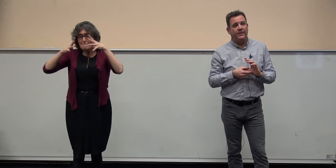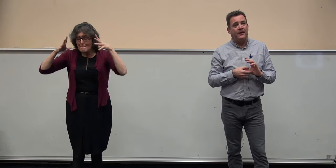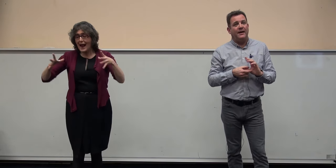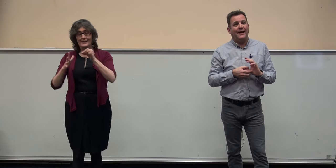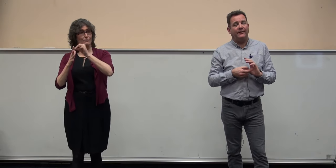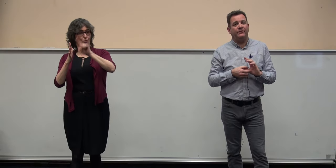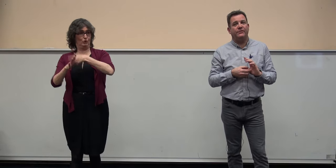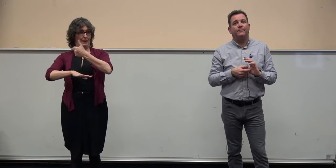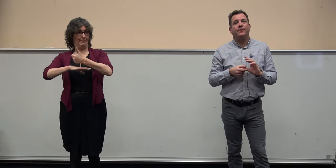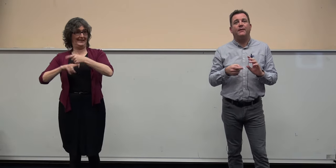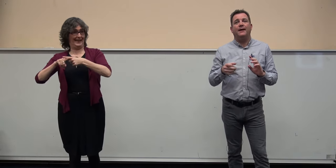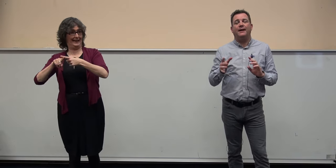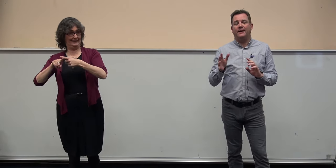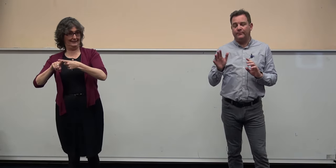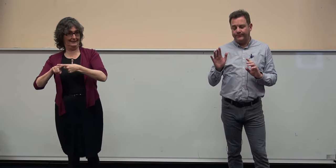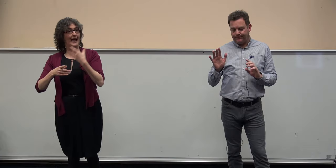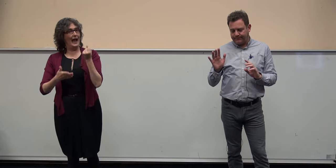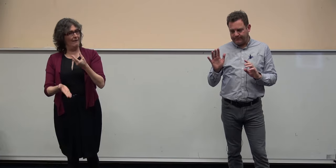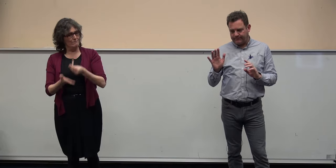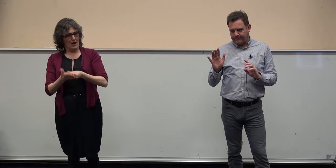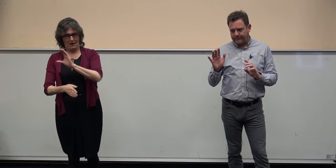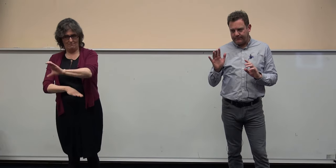funding, and